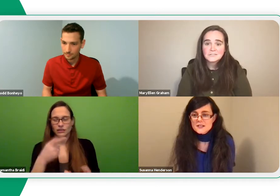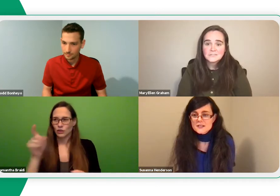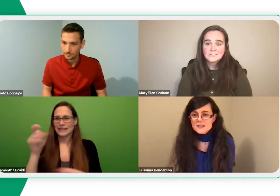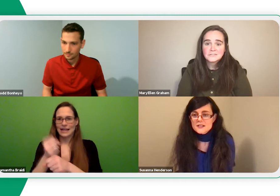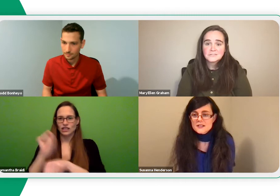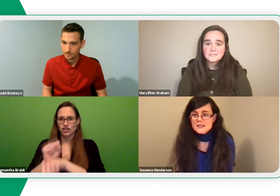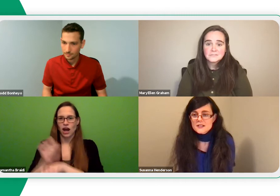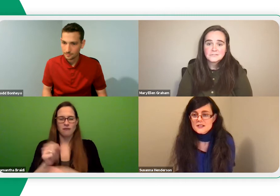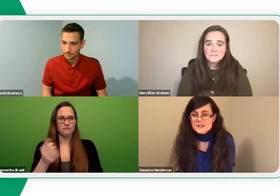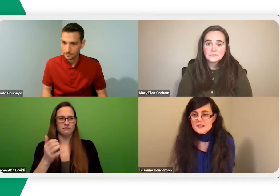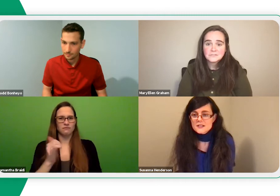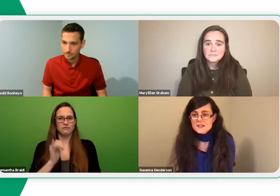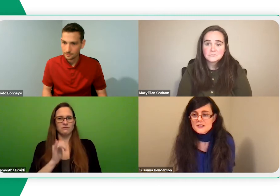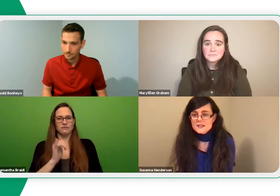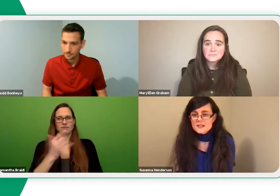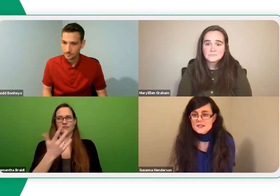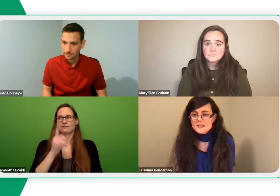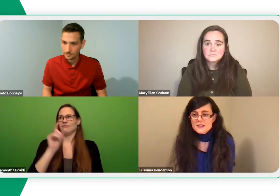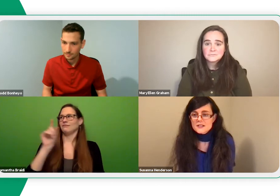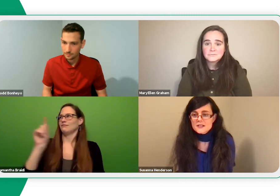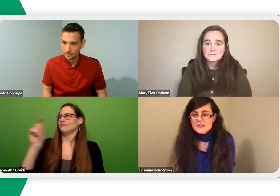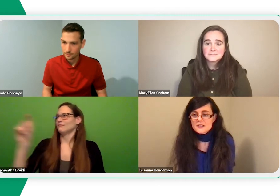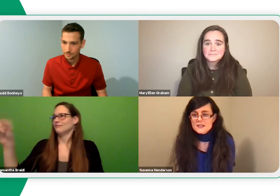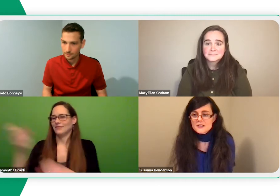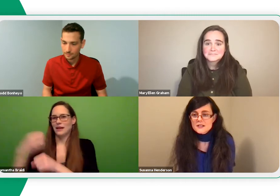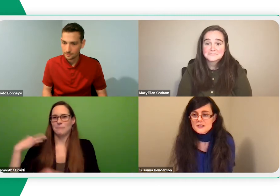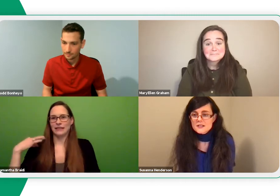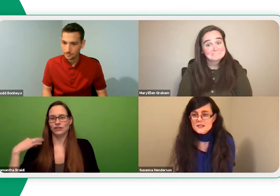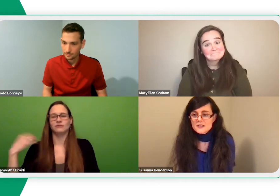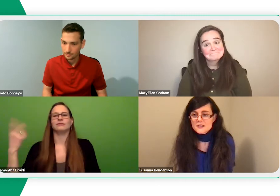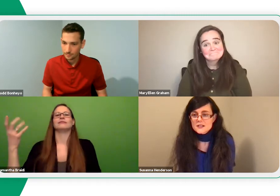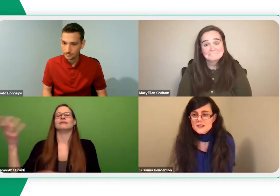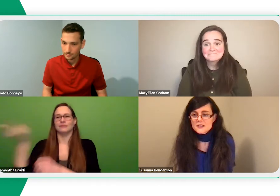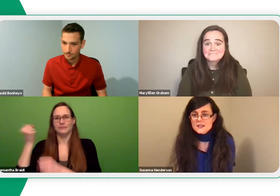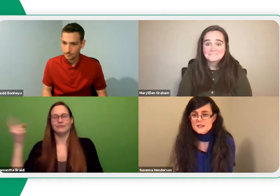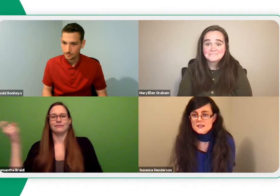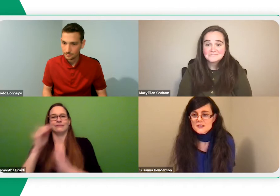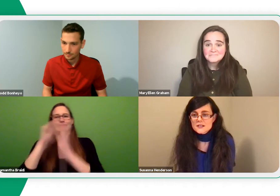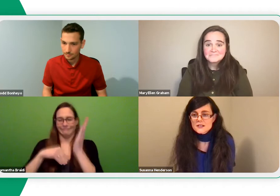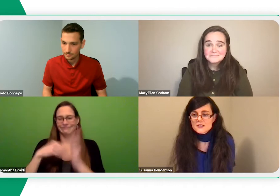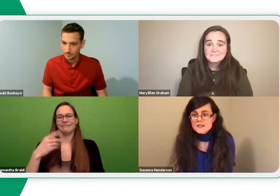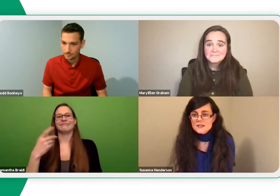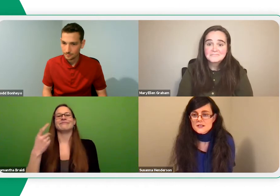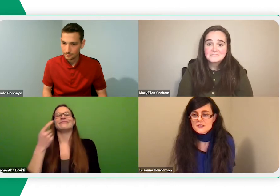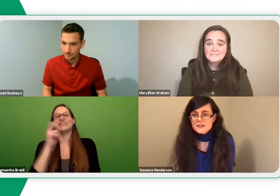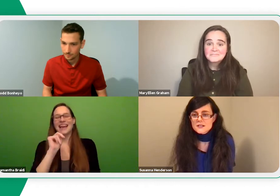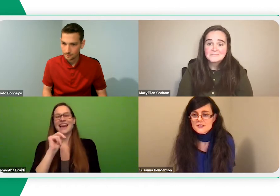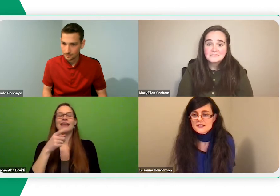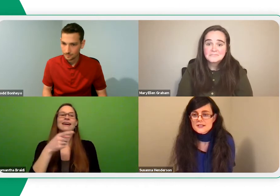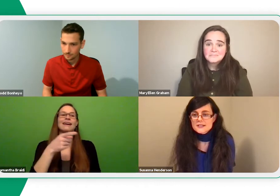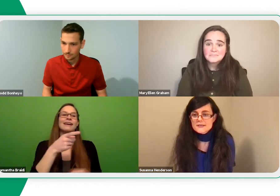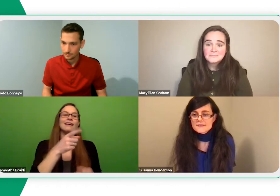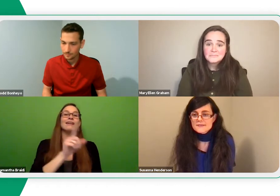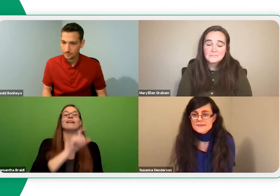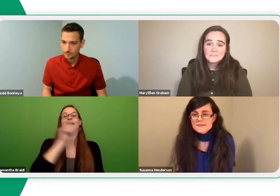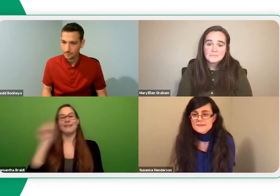on? They were like, you're going to open an account here. And I was like, what? They said, yeah, you're going to get a job and you're going to do that right now. So this friend walked into the